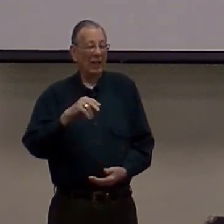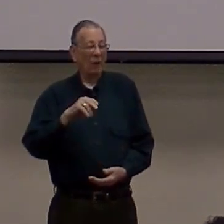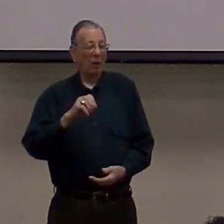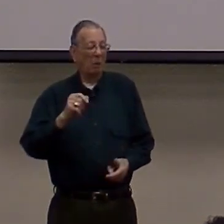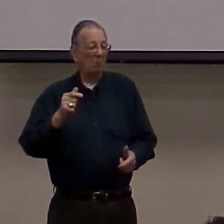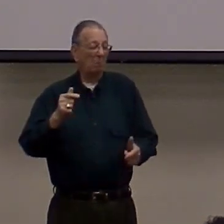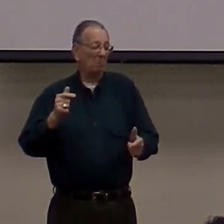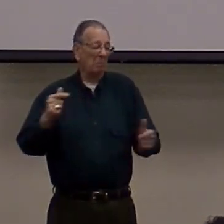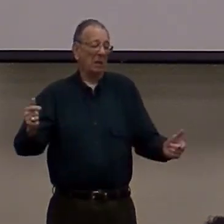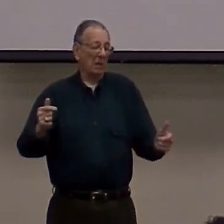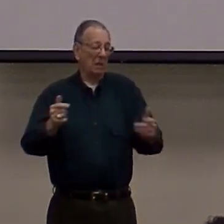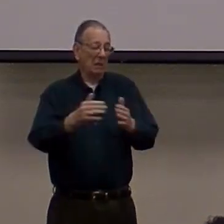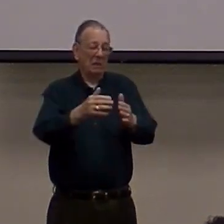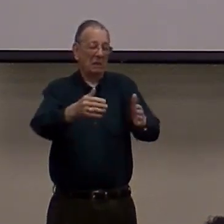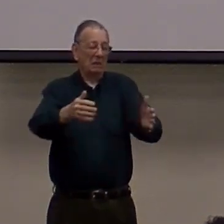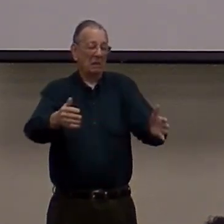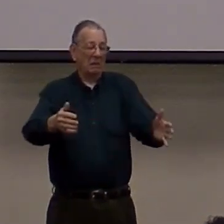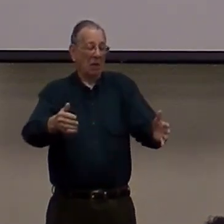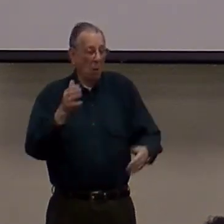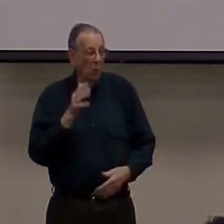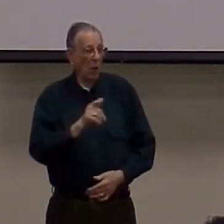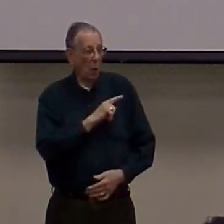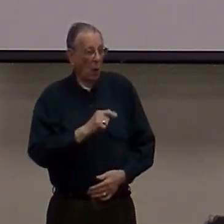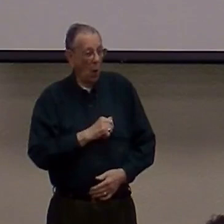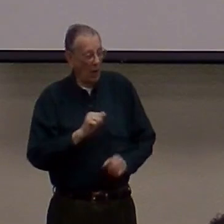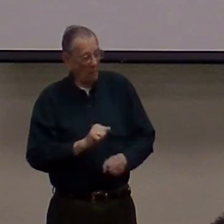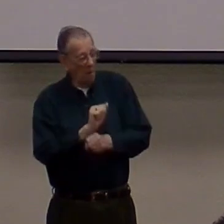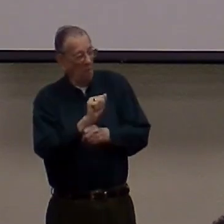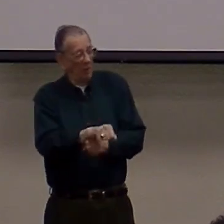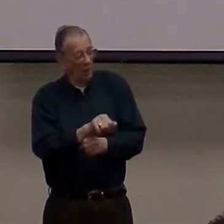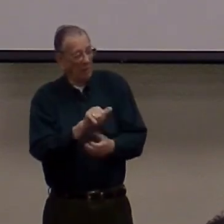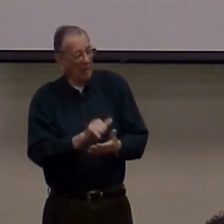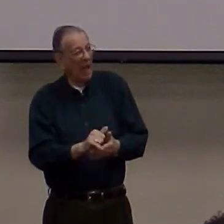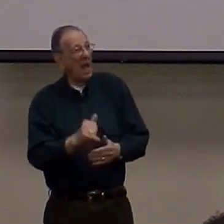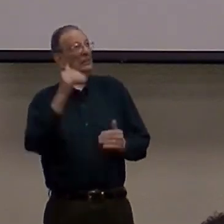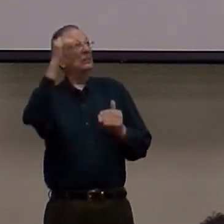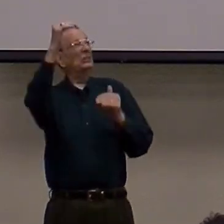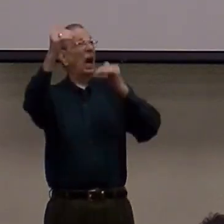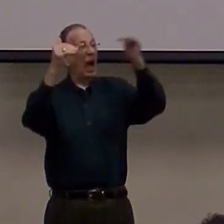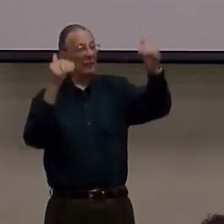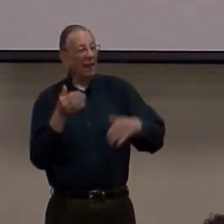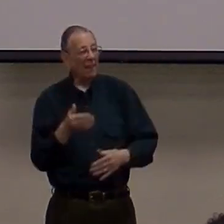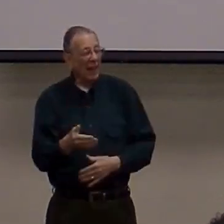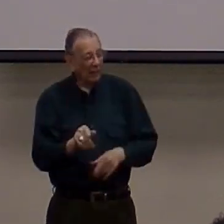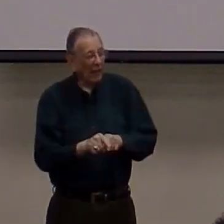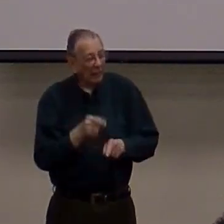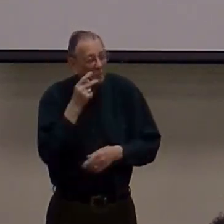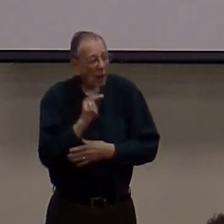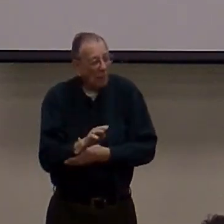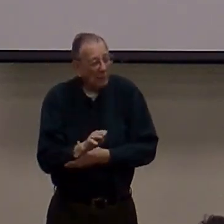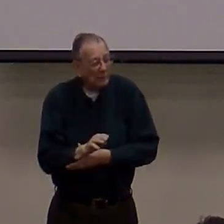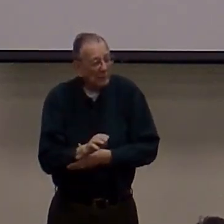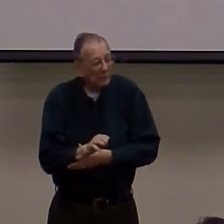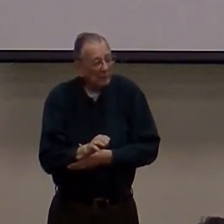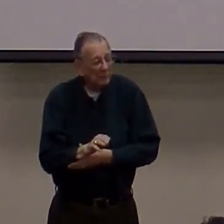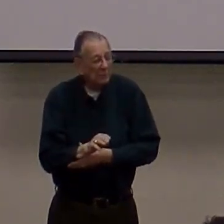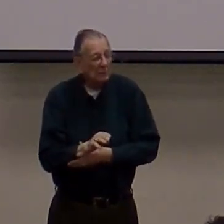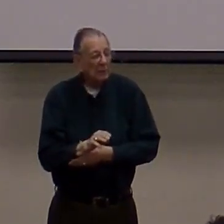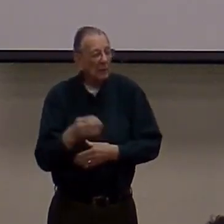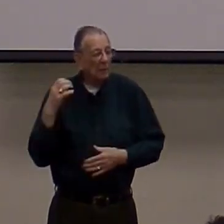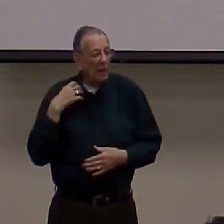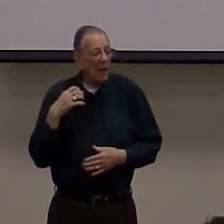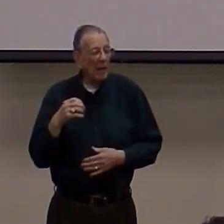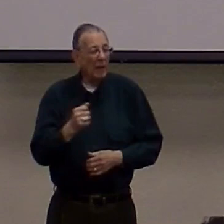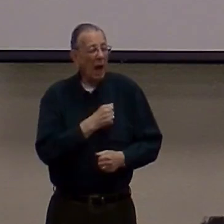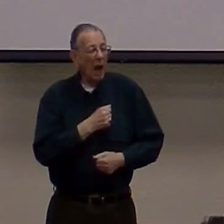daunting task. Will the Lord be able to overcome the giants in the land like He promised? And the commander of the